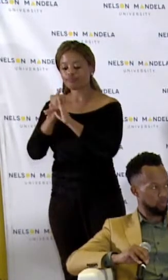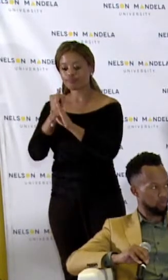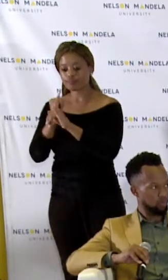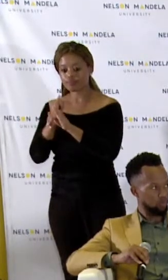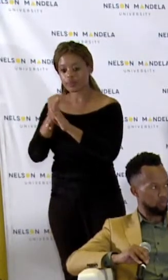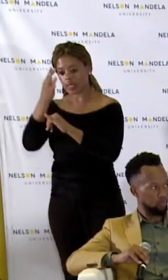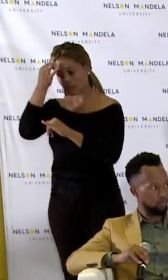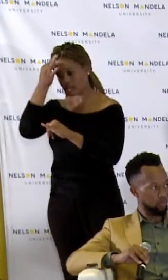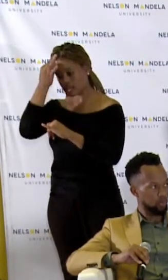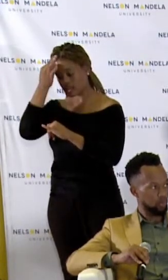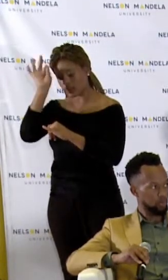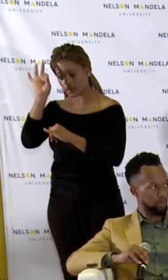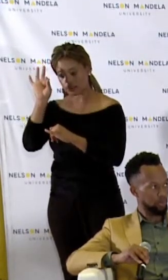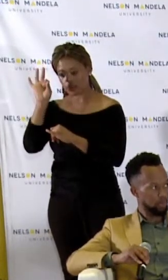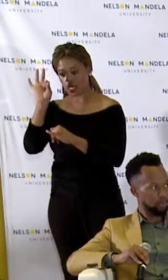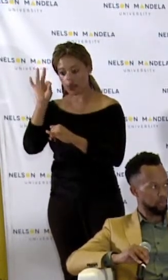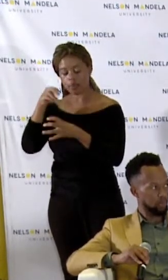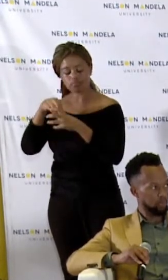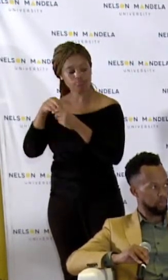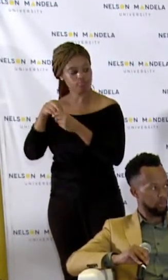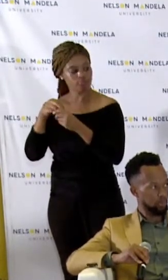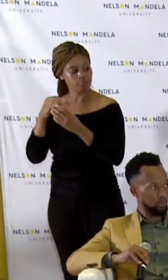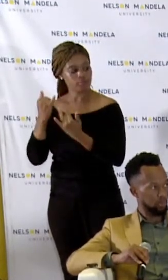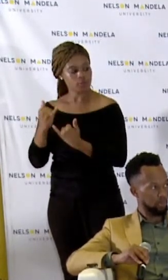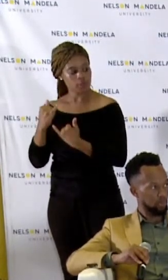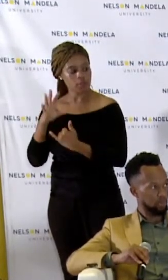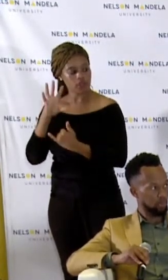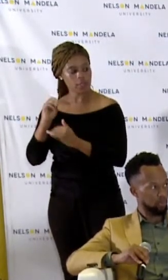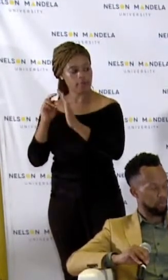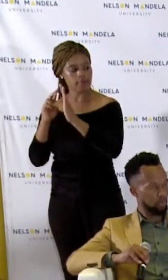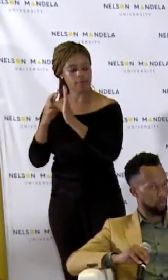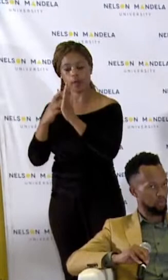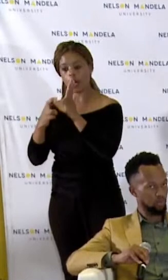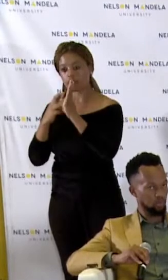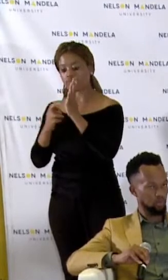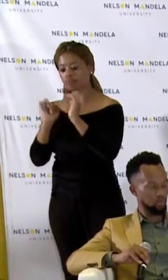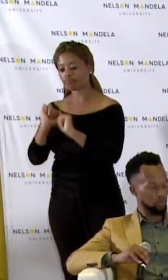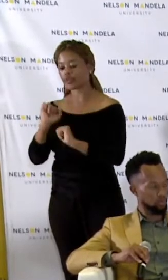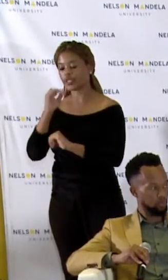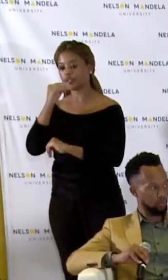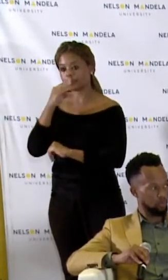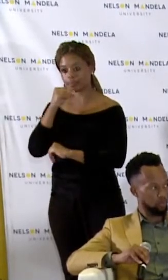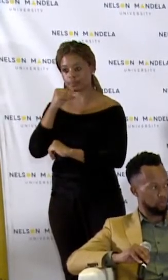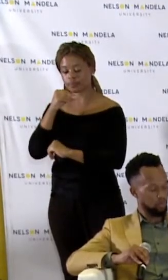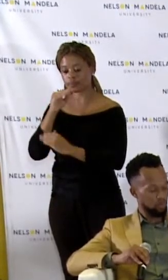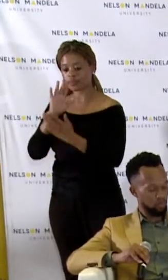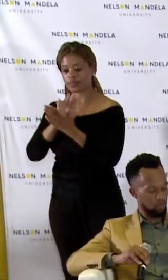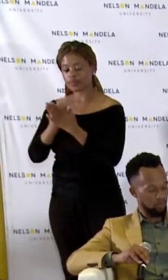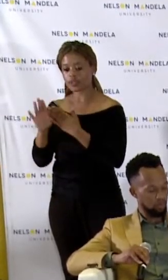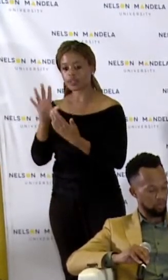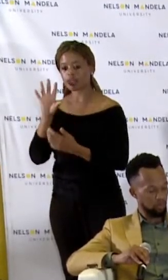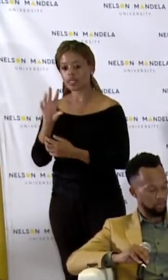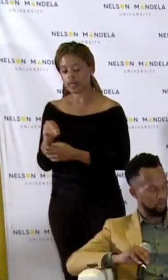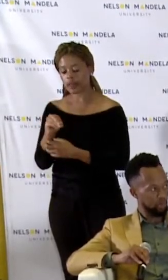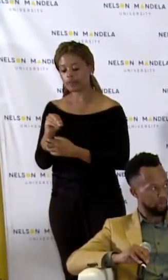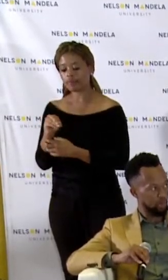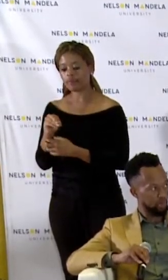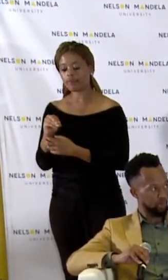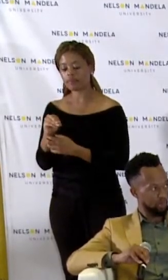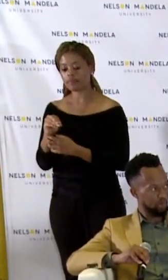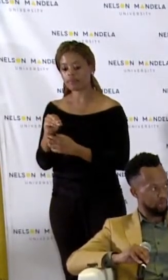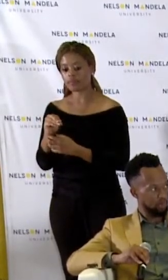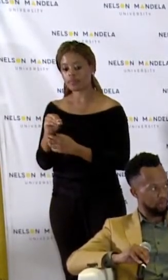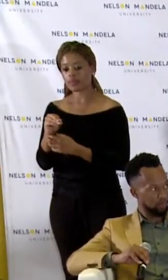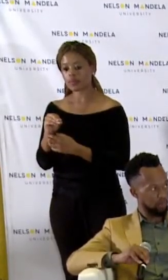of government that are in place right now that deal with the regulation of speech. Having a regulator that deals